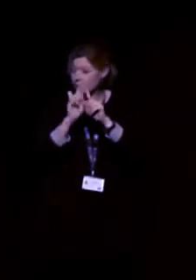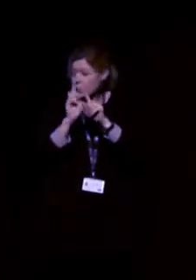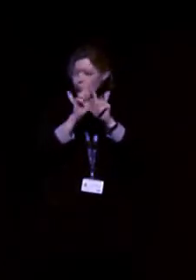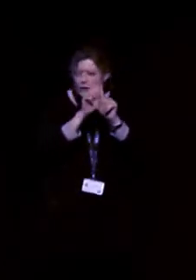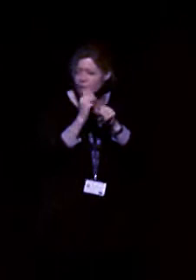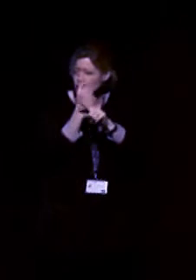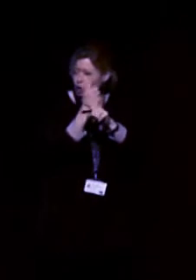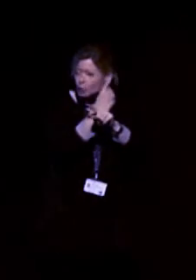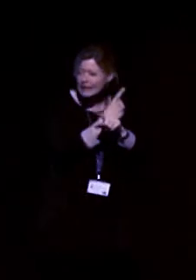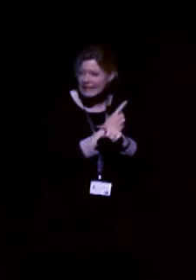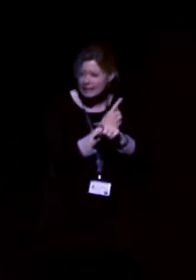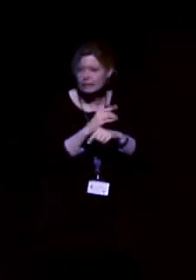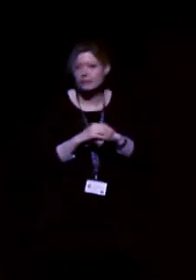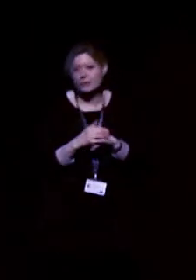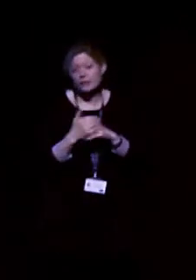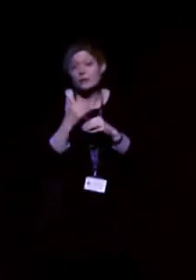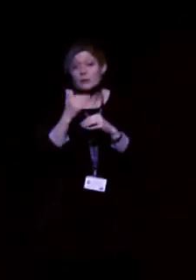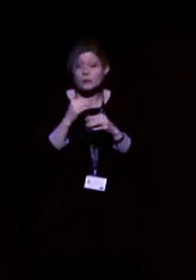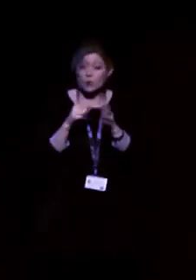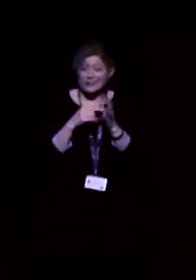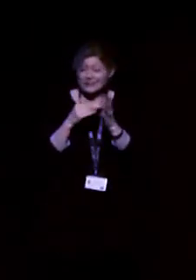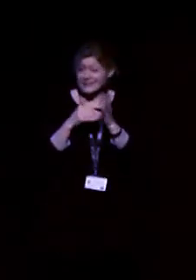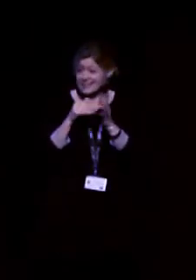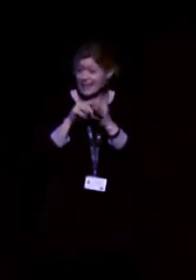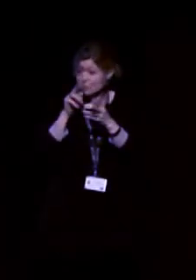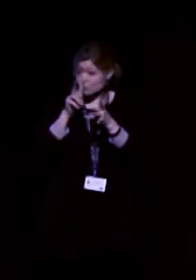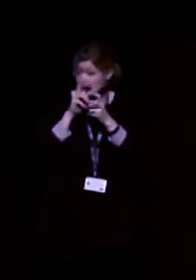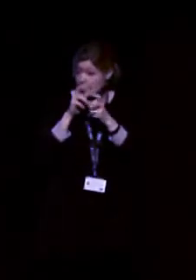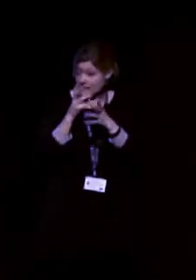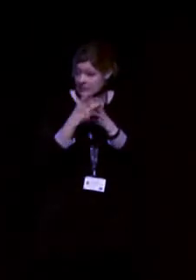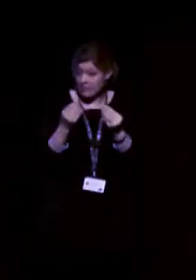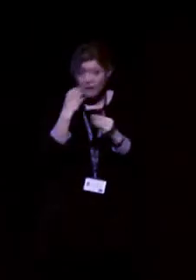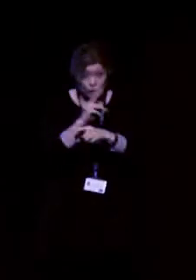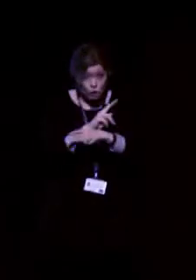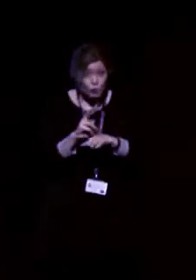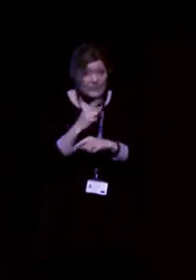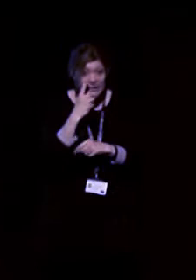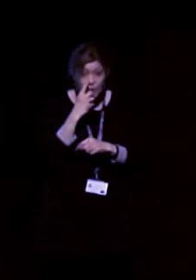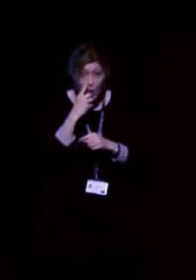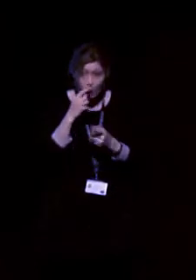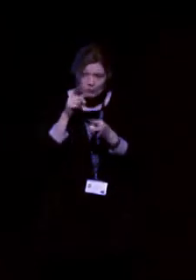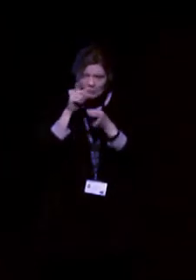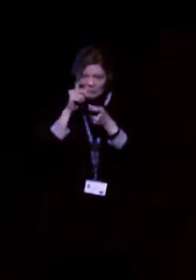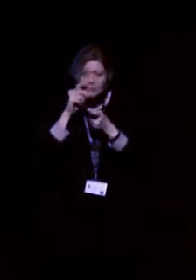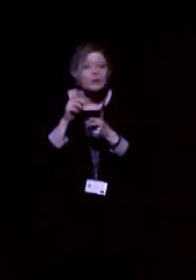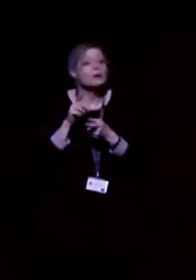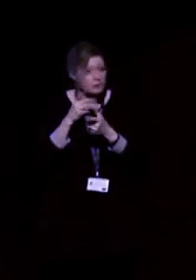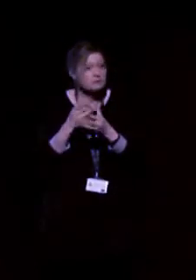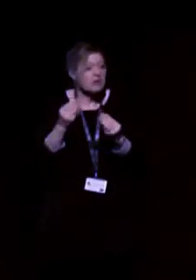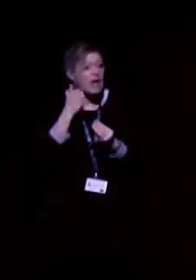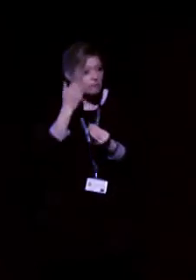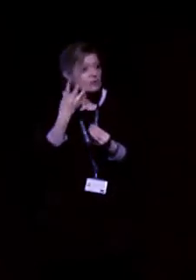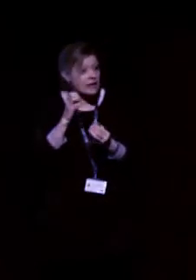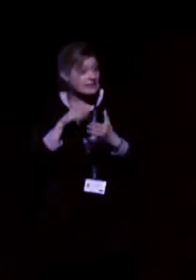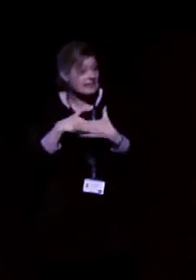Taste receptors we lose every two weeks, olfactory receptors in the nose every 90 days, but our hair cells last